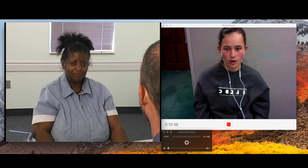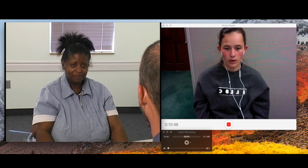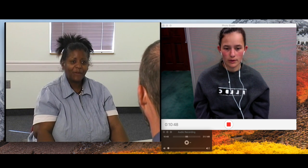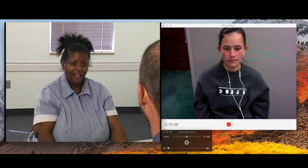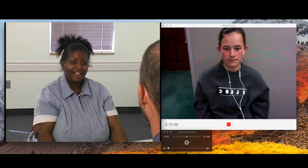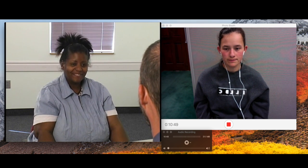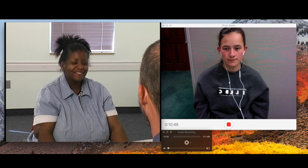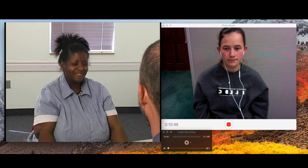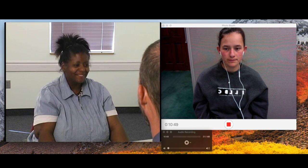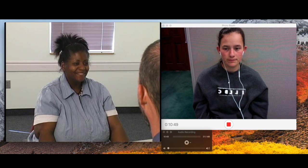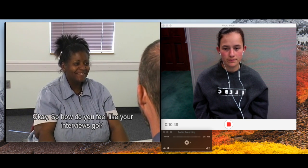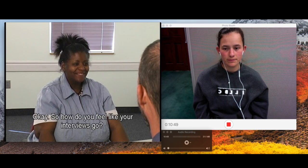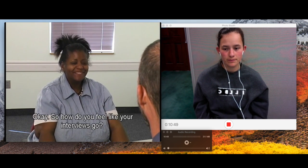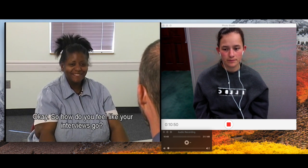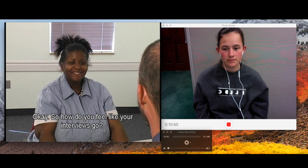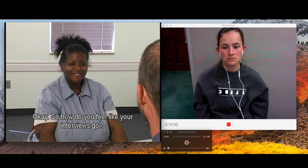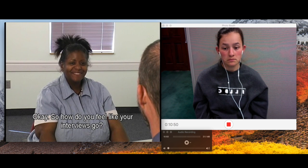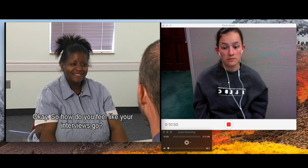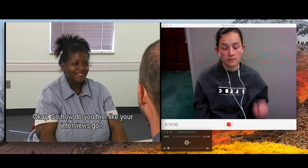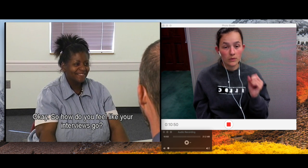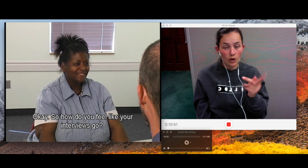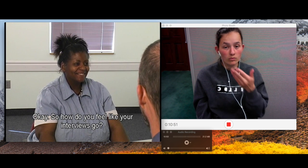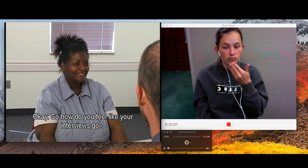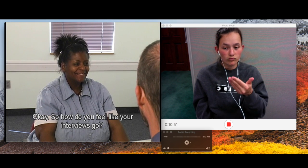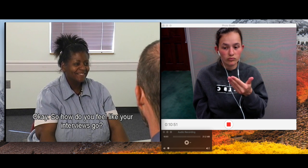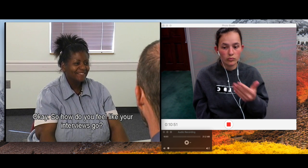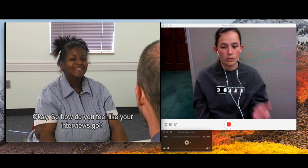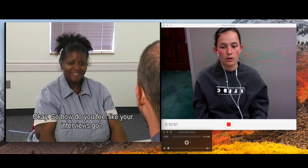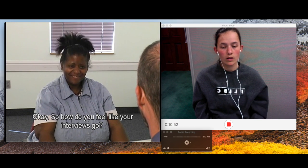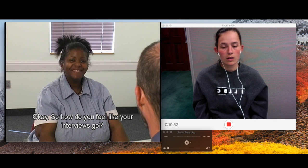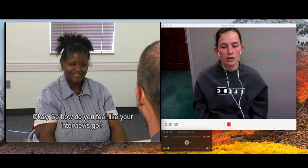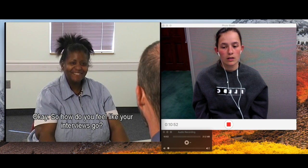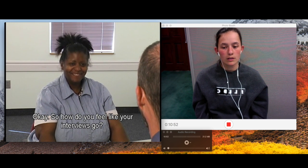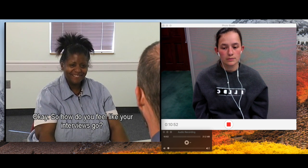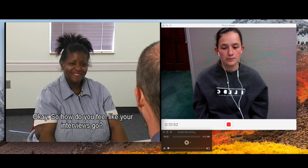Okay. Okay, great.